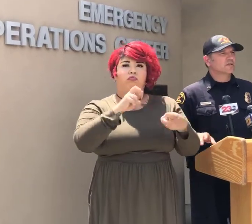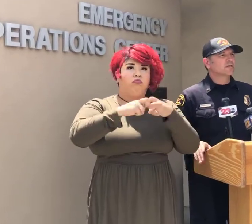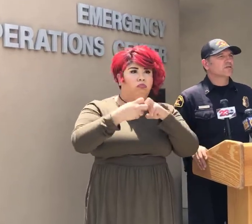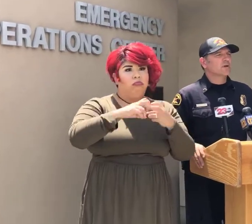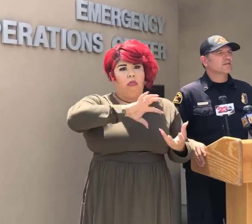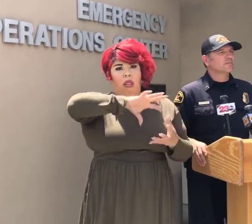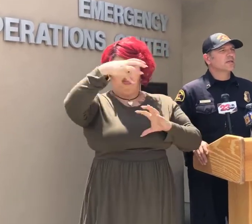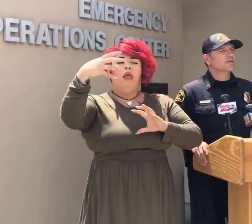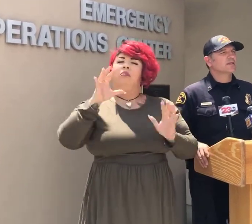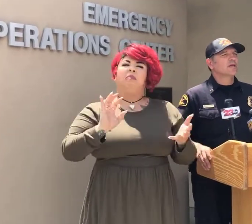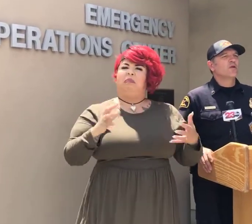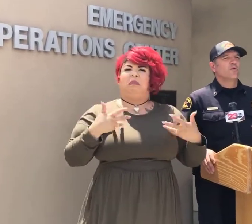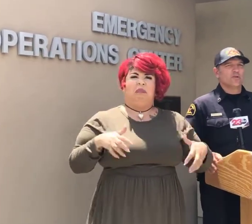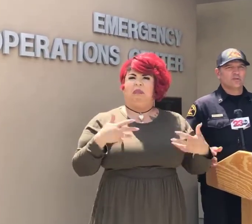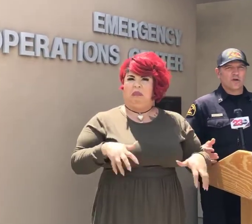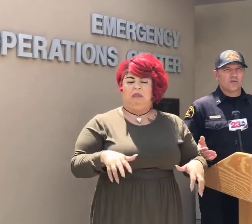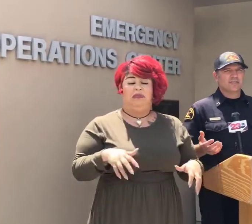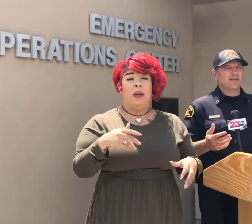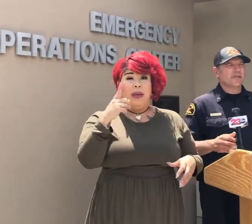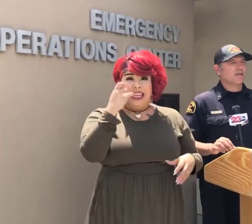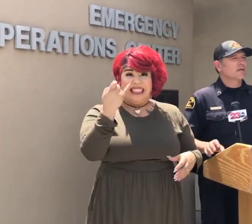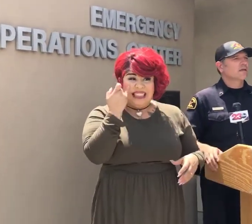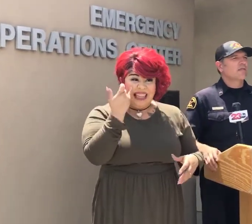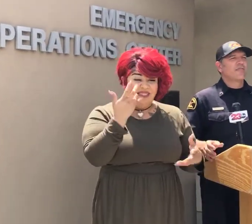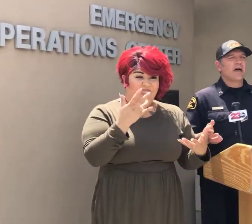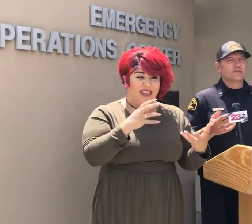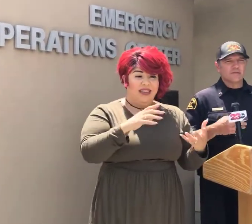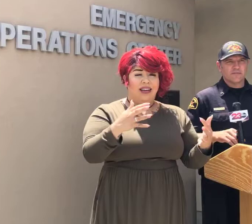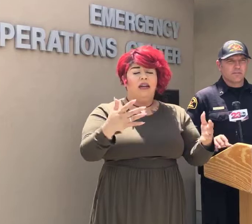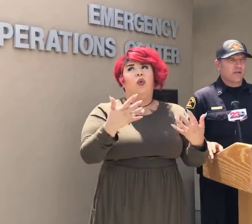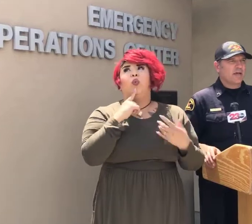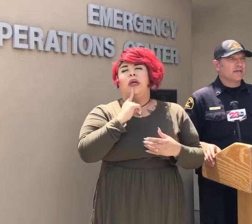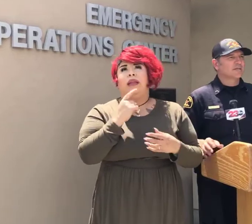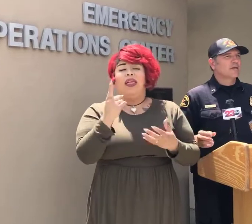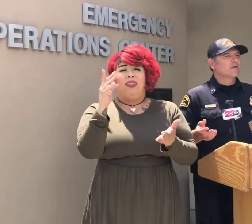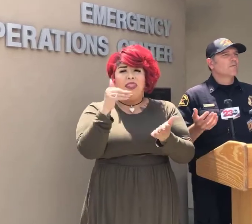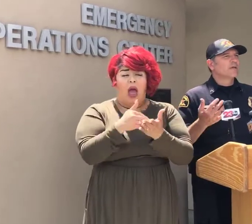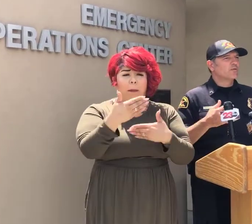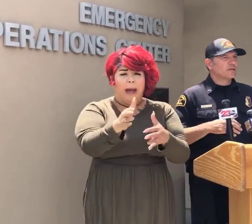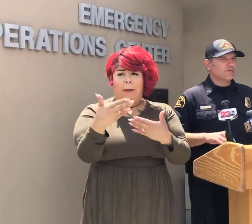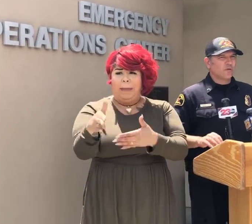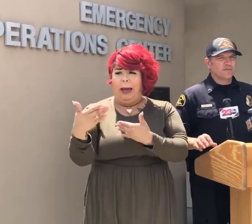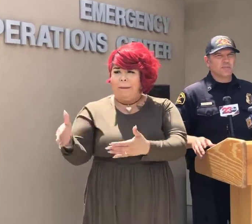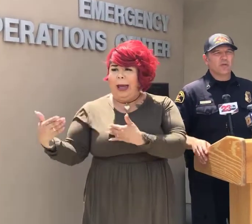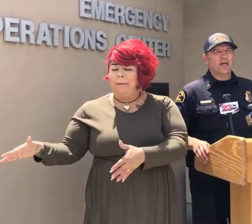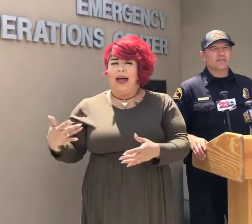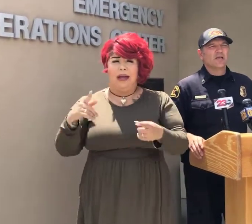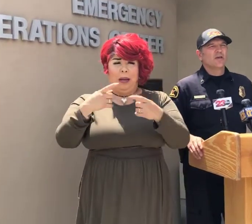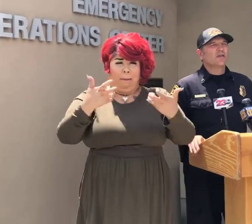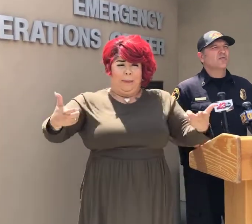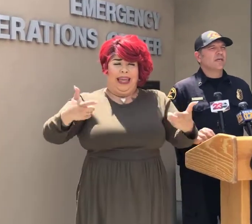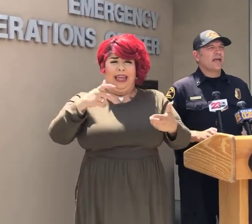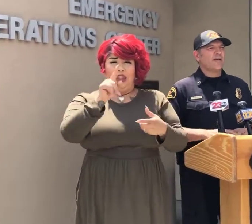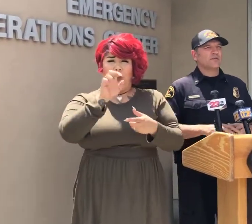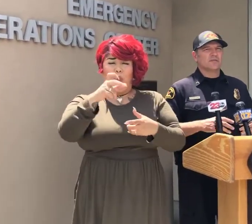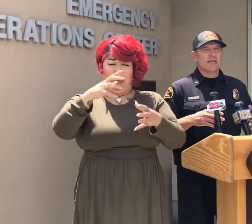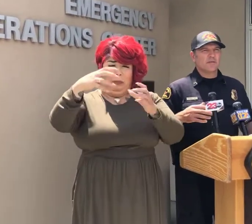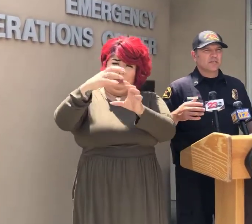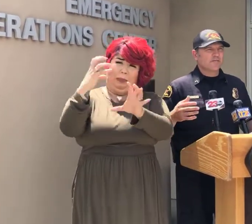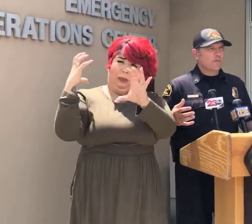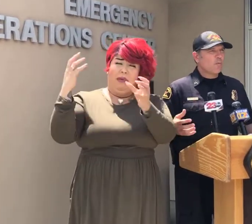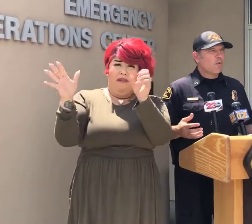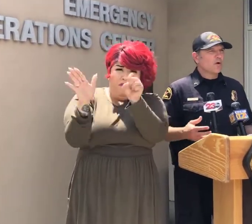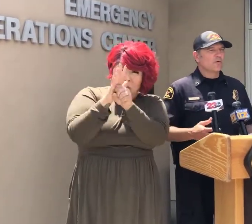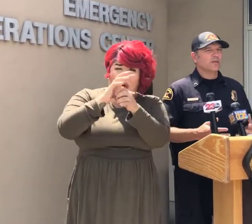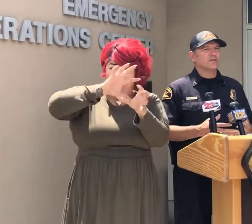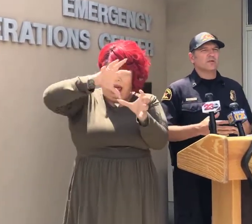the current situation, because when you start receiving thousands of supplies, big rigs full of supplies, you then have to